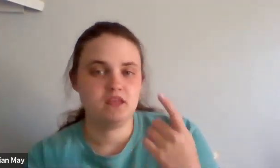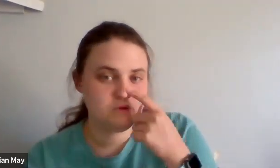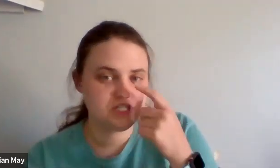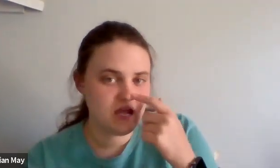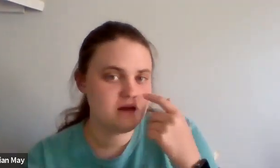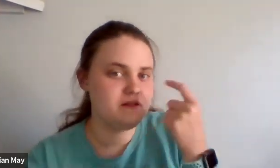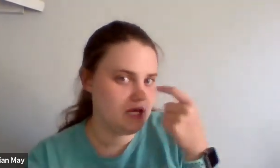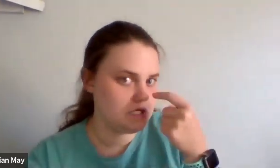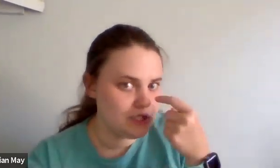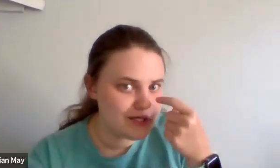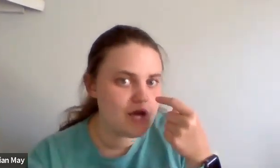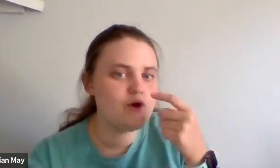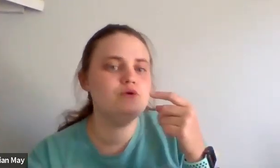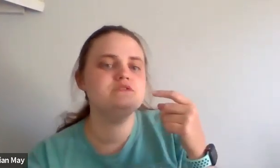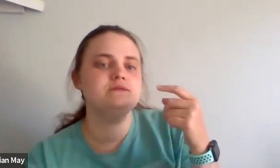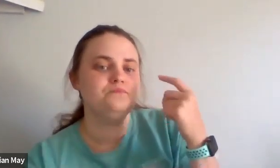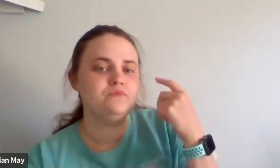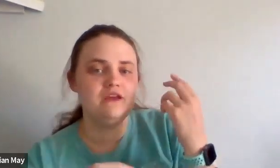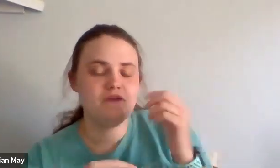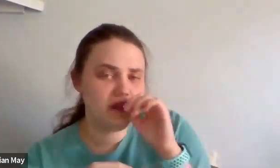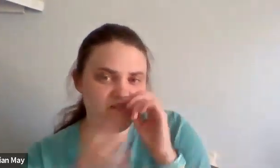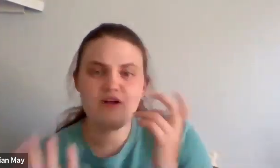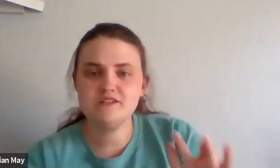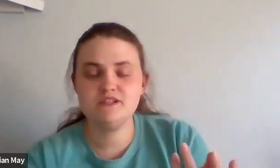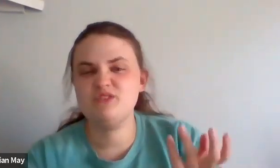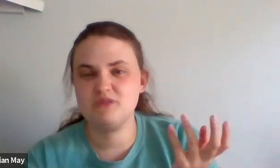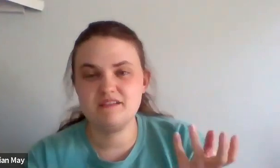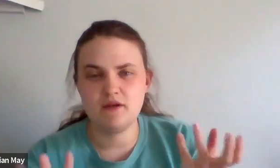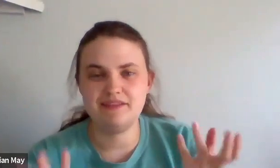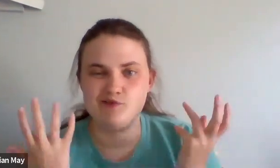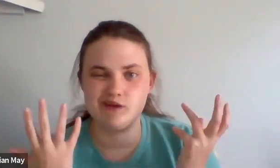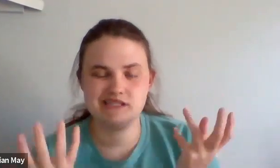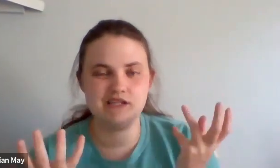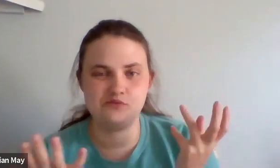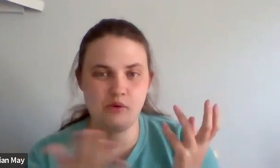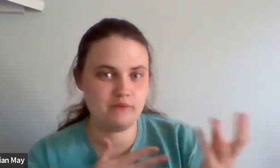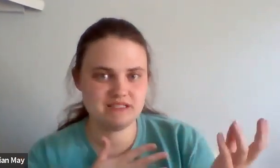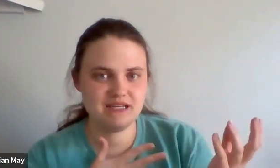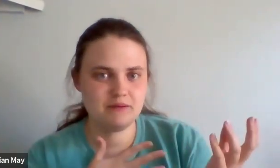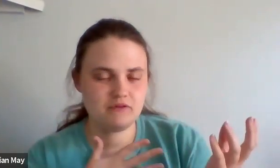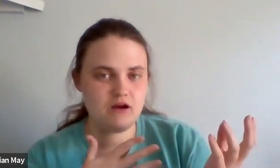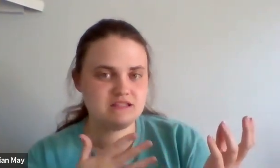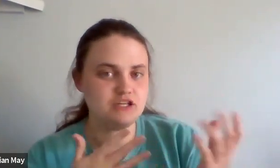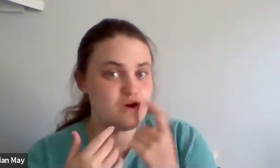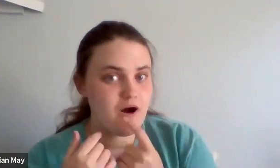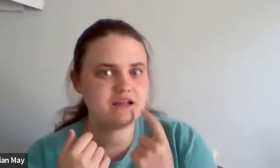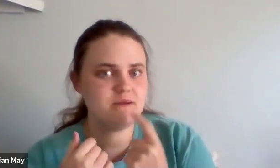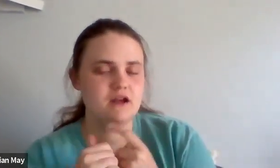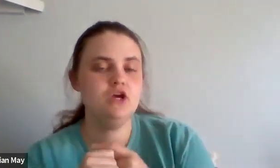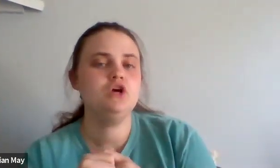you would just kind of be like your nose. If all else was, if you really felt like that it wasn't, your point wasn't getting across, like you're talking about it,